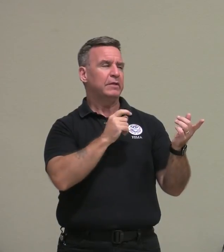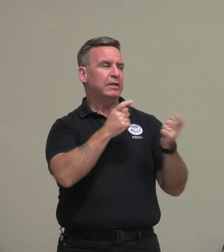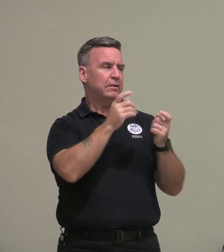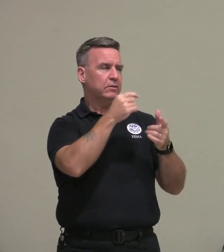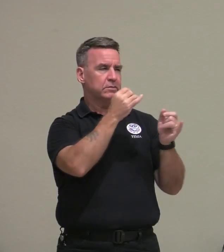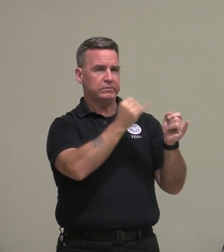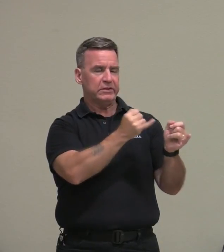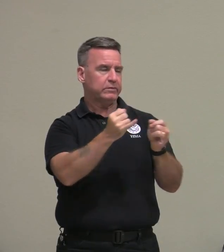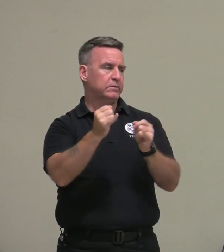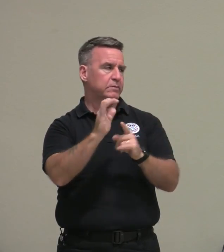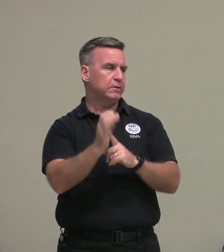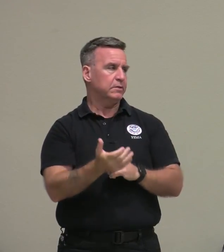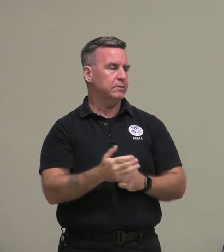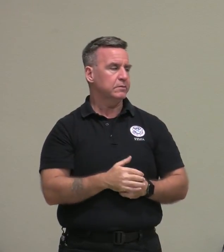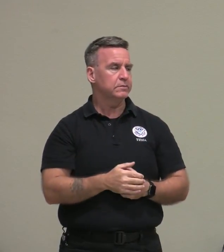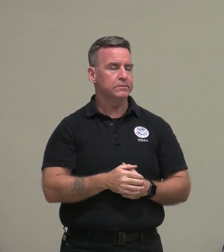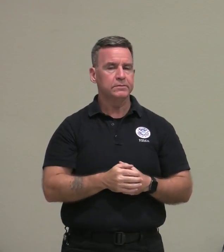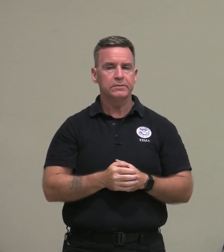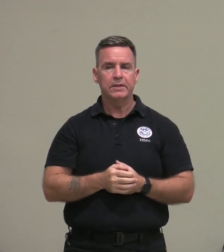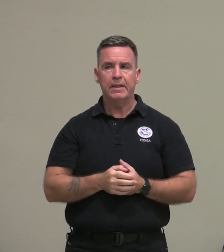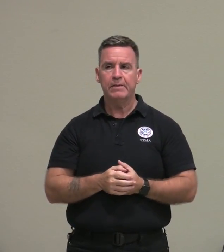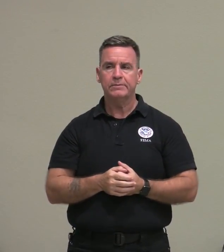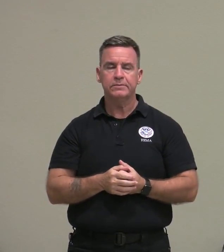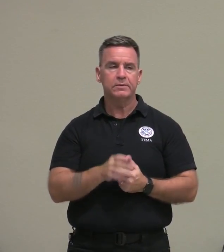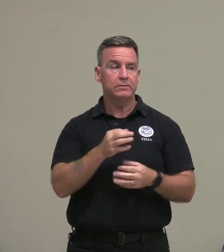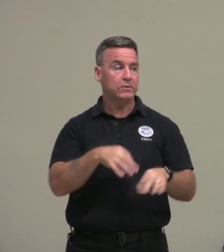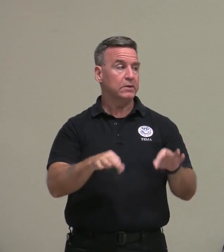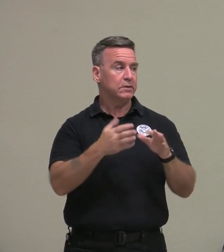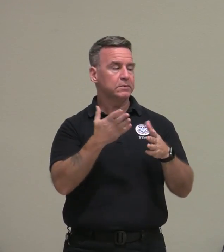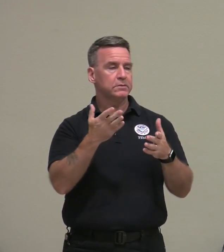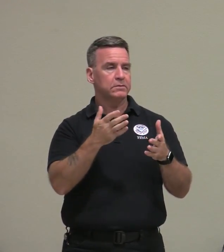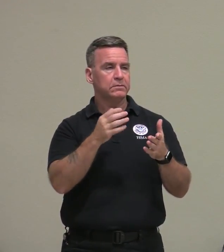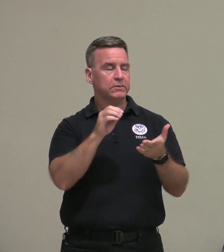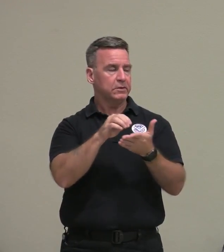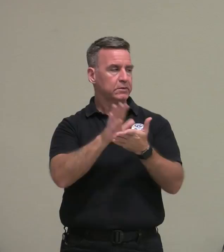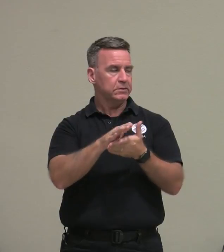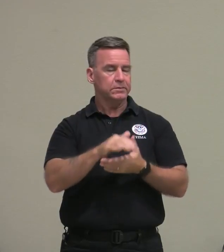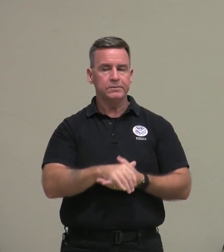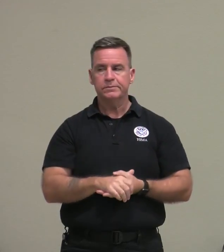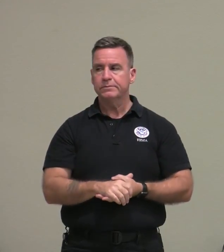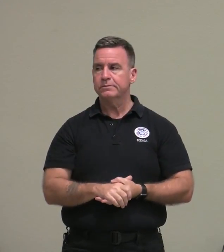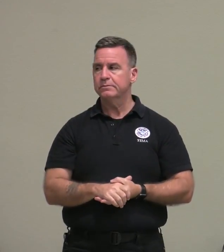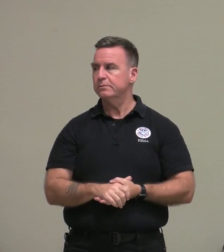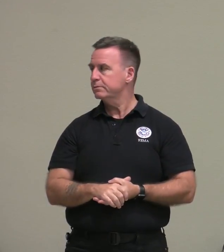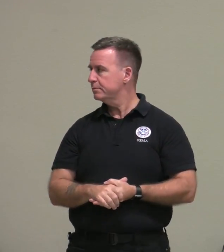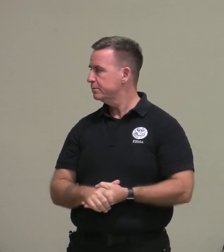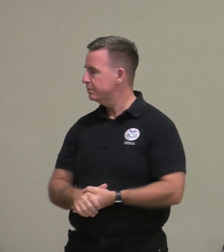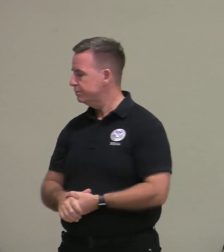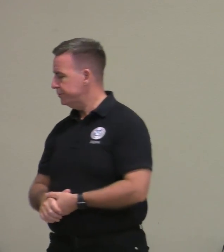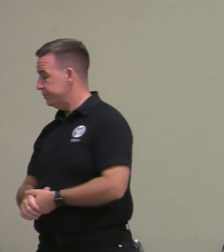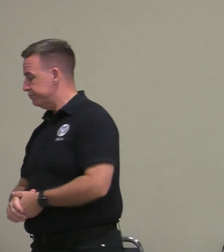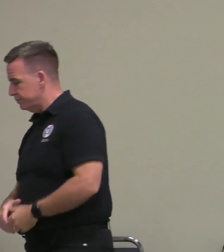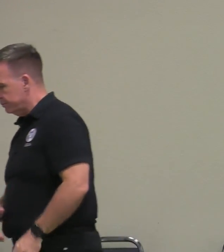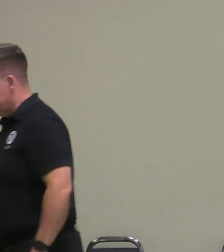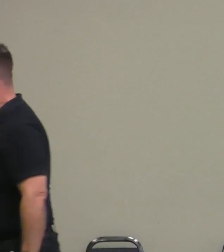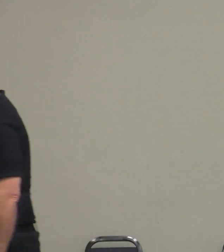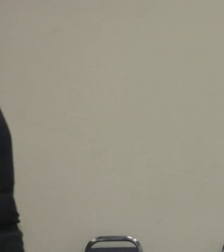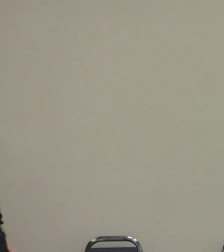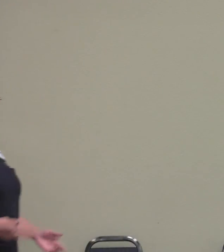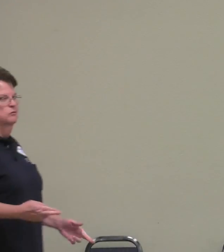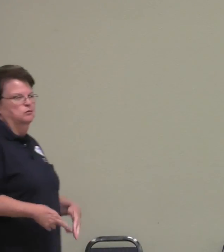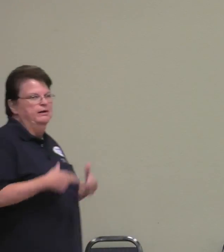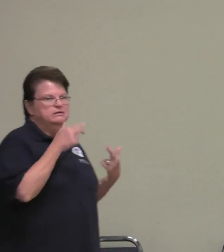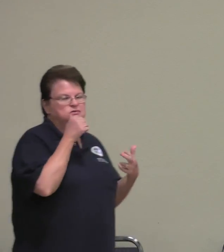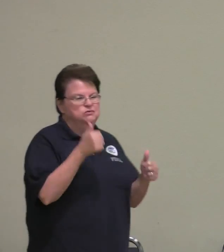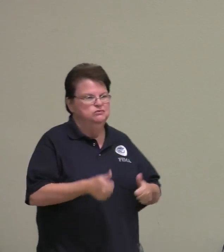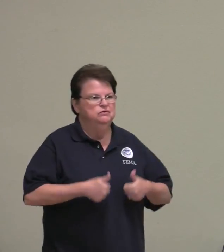handle those on case-by-case issues, but the important thing is to mark those. Our residents who survived,